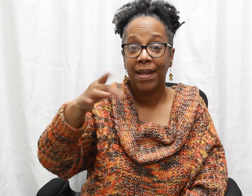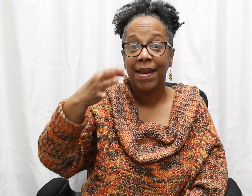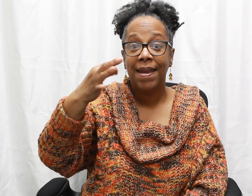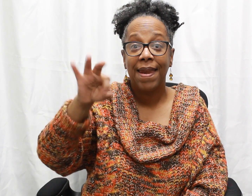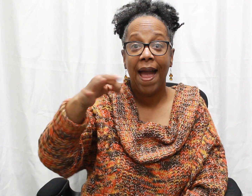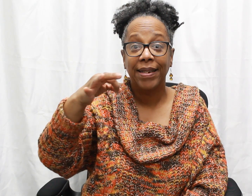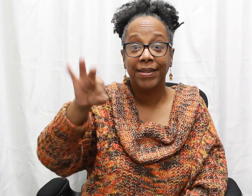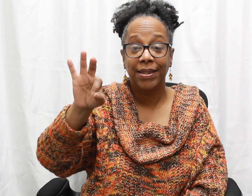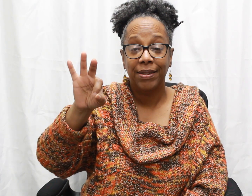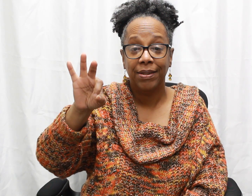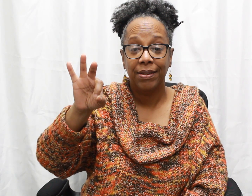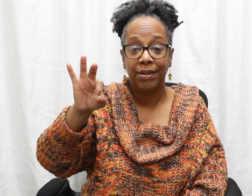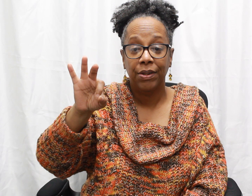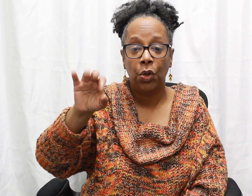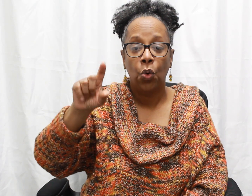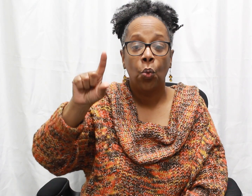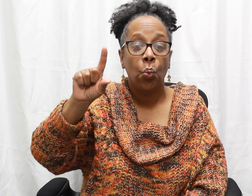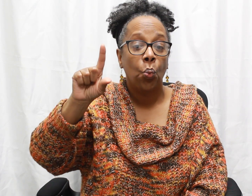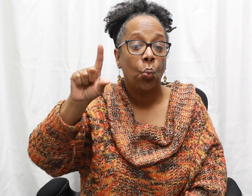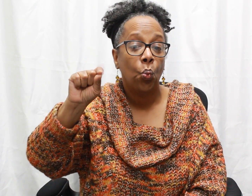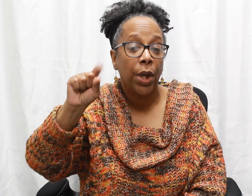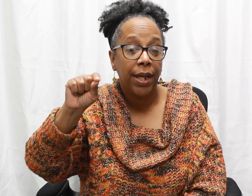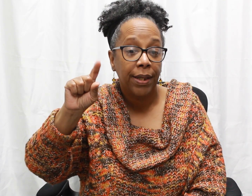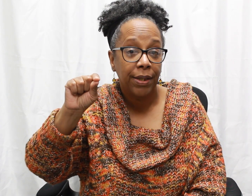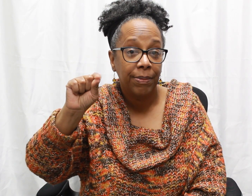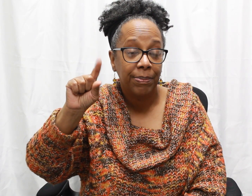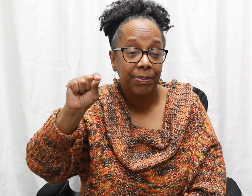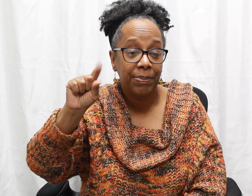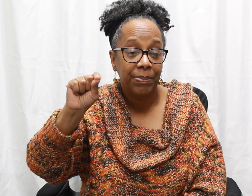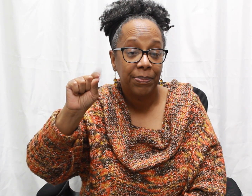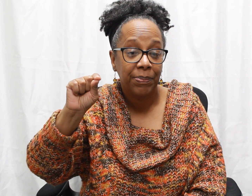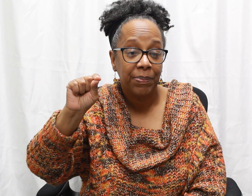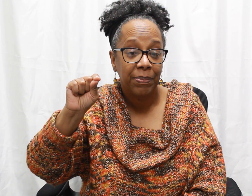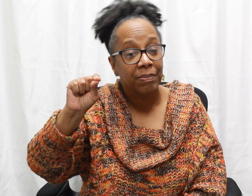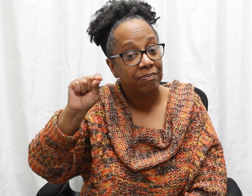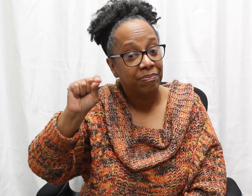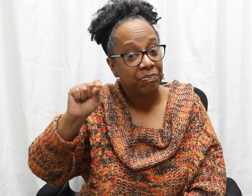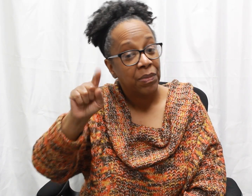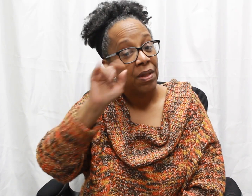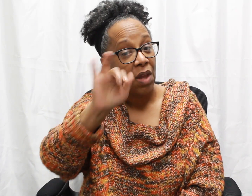18, 19, 20.